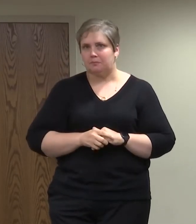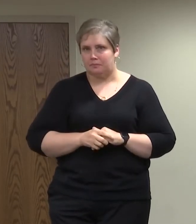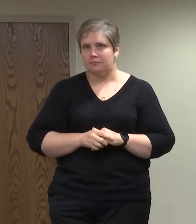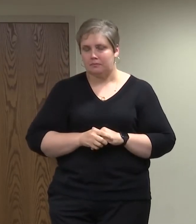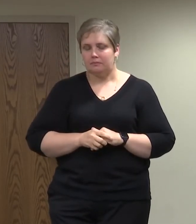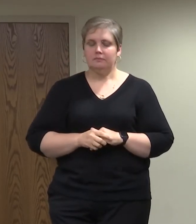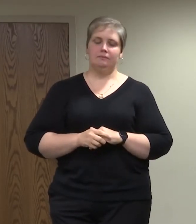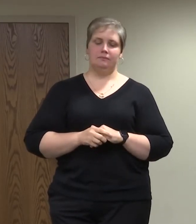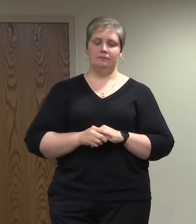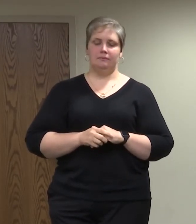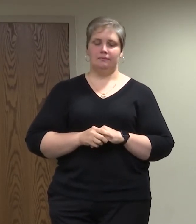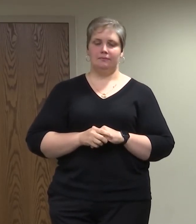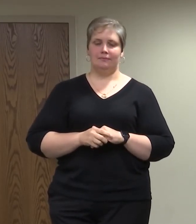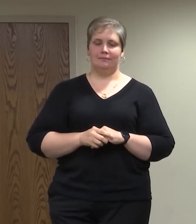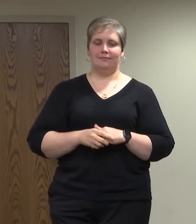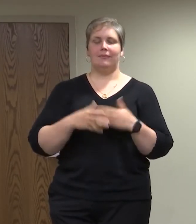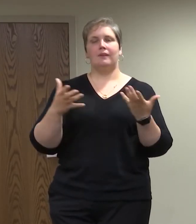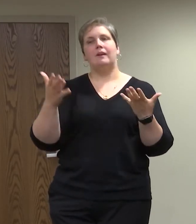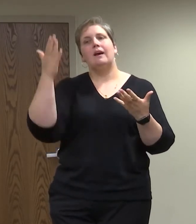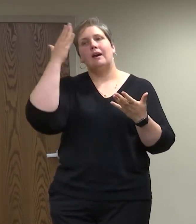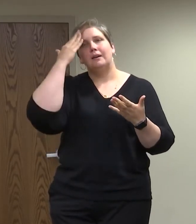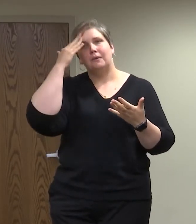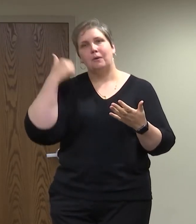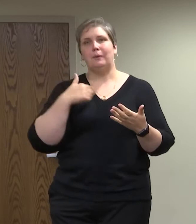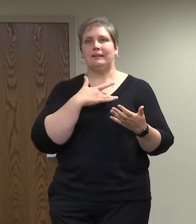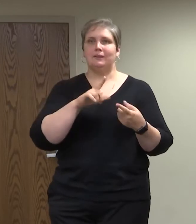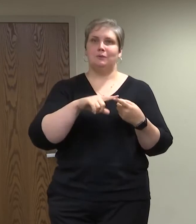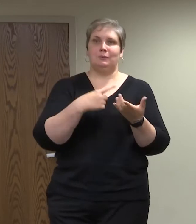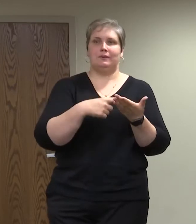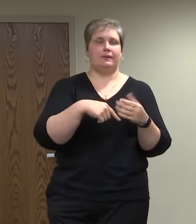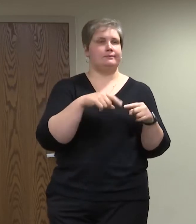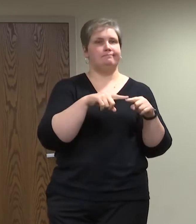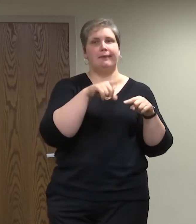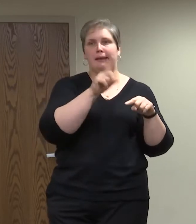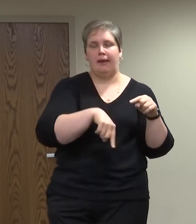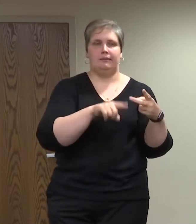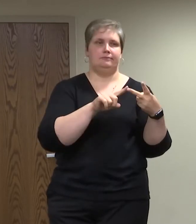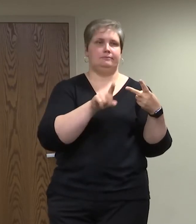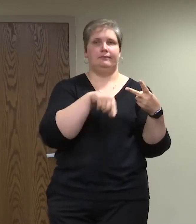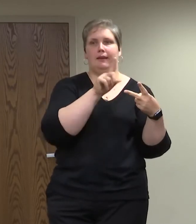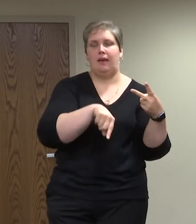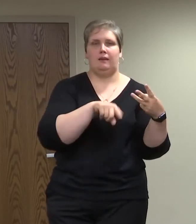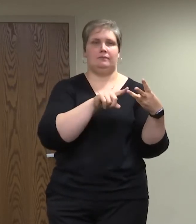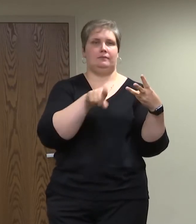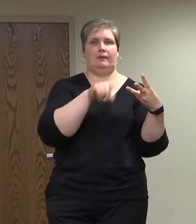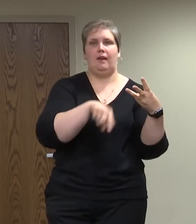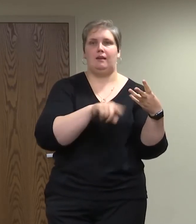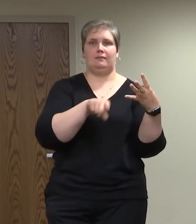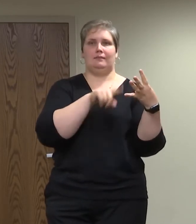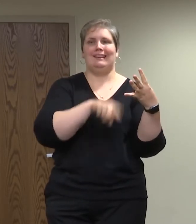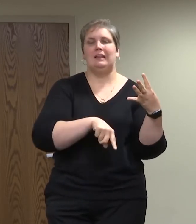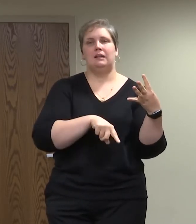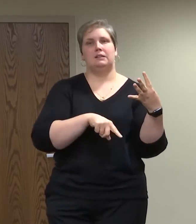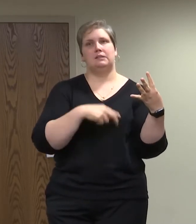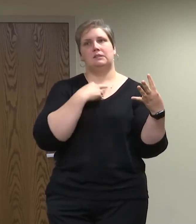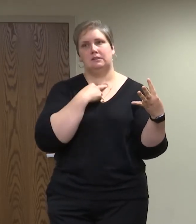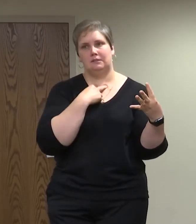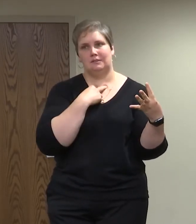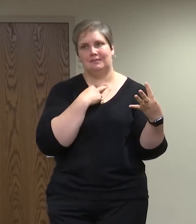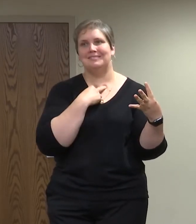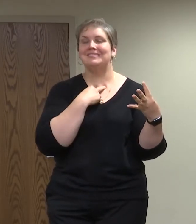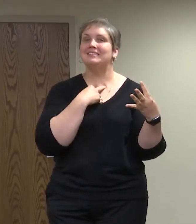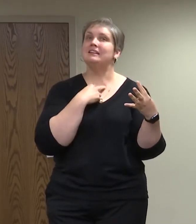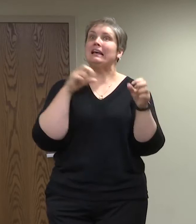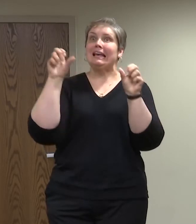talk about everything you can't do, but we are going to really be working on some guidance about what can you do, how to do it safely